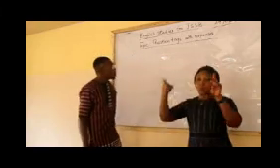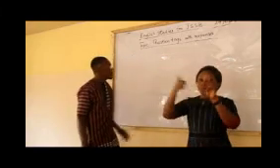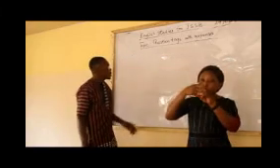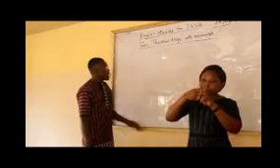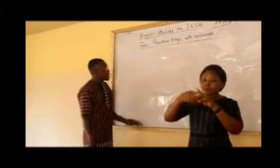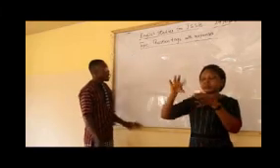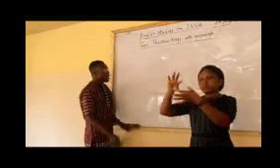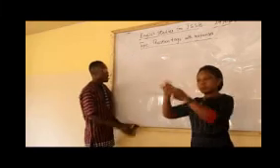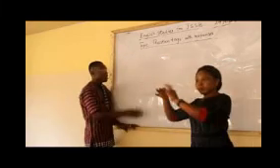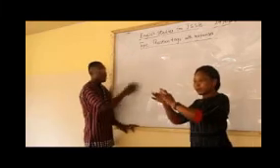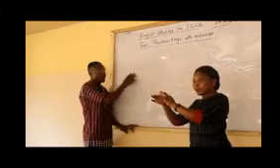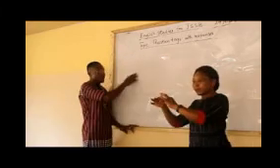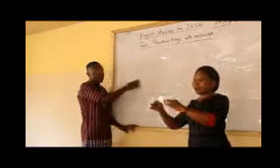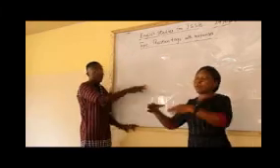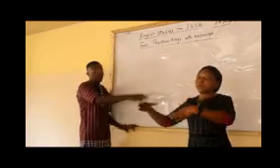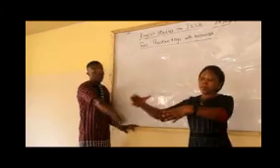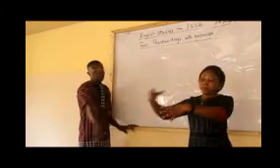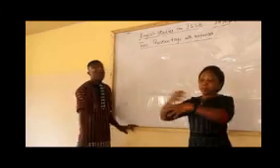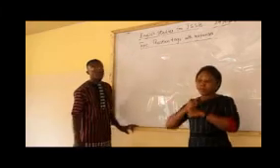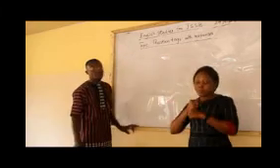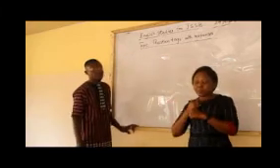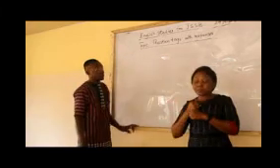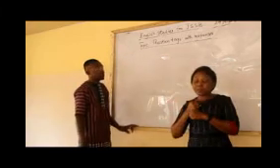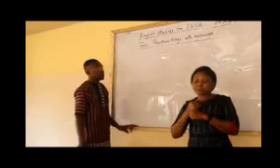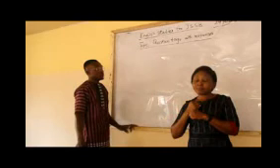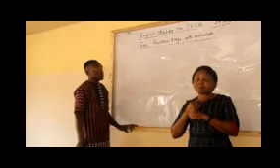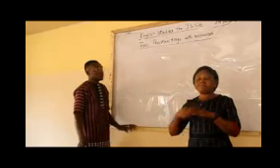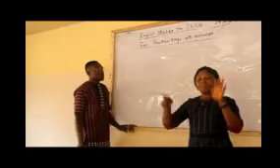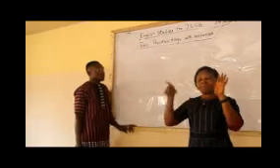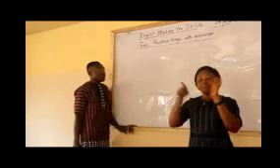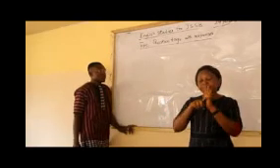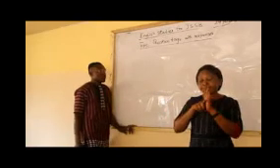tags and vice versa.